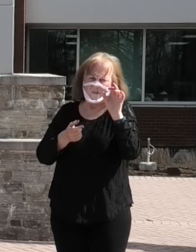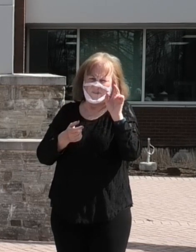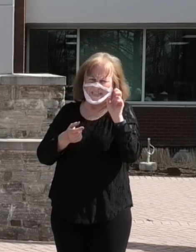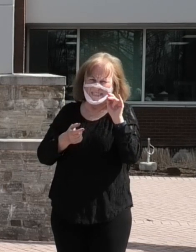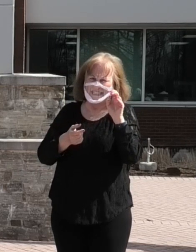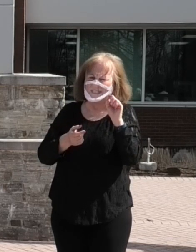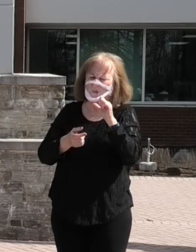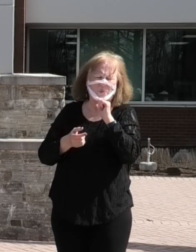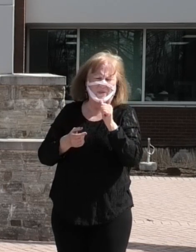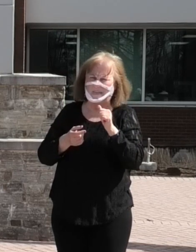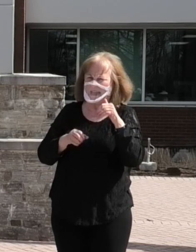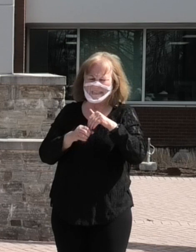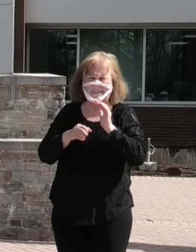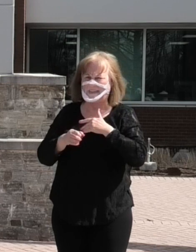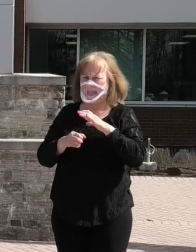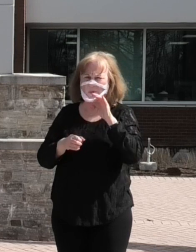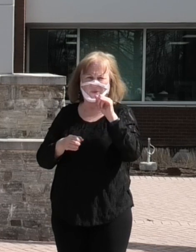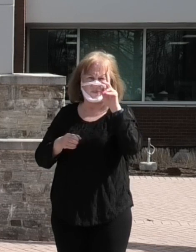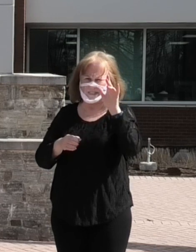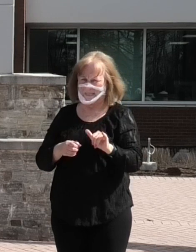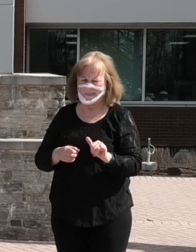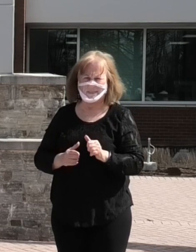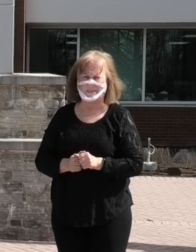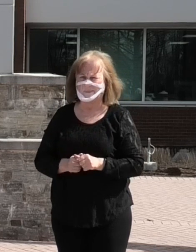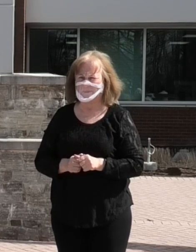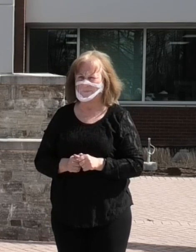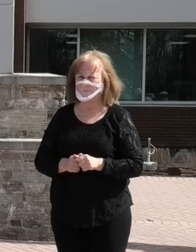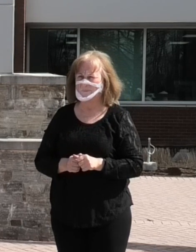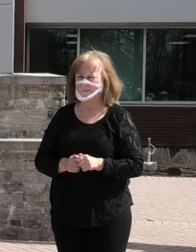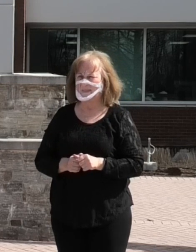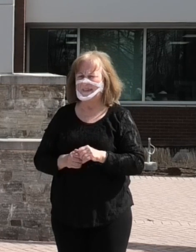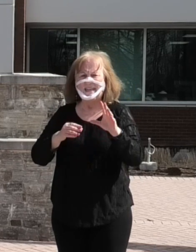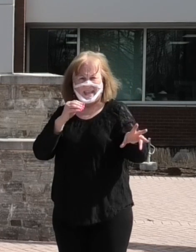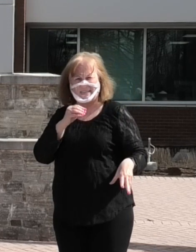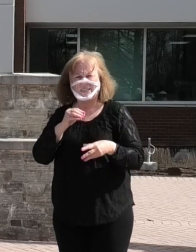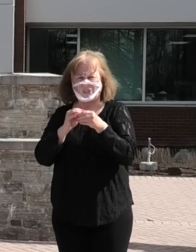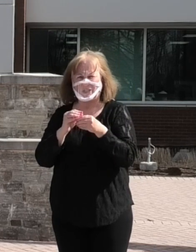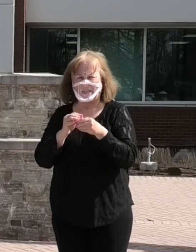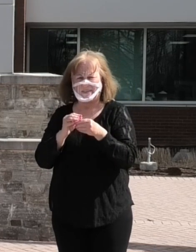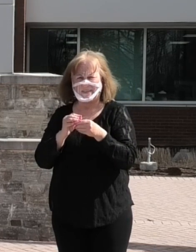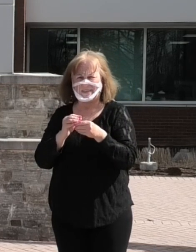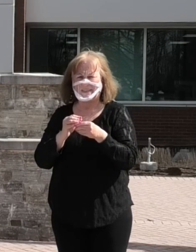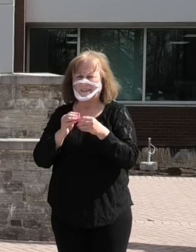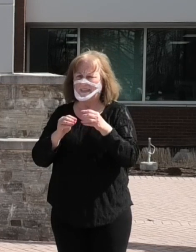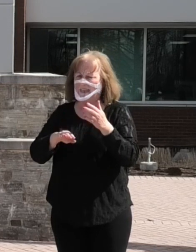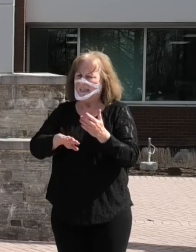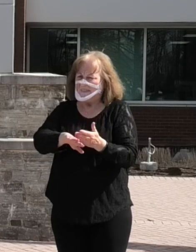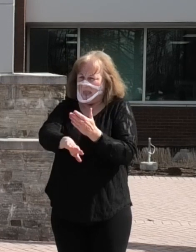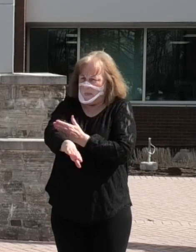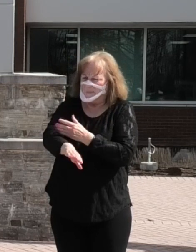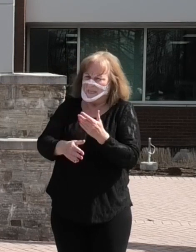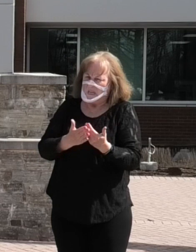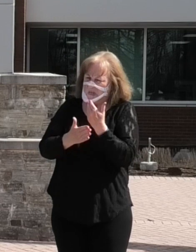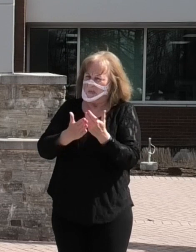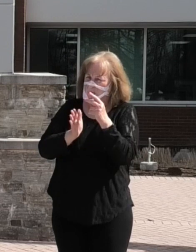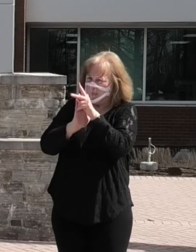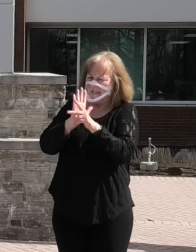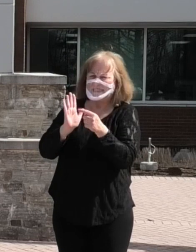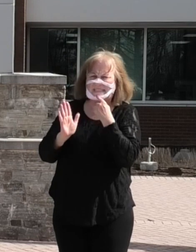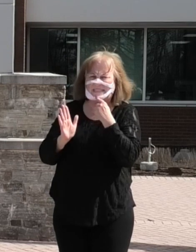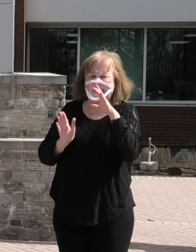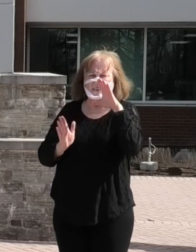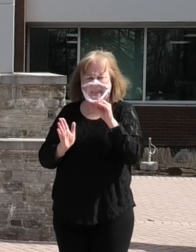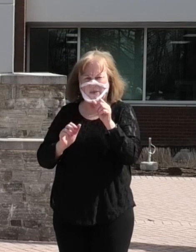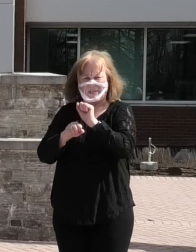housed at our facilities. Additionally, The updated policy stipulated that